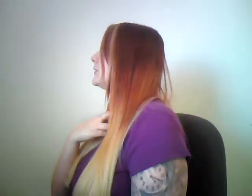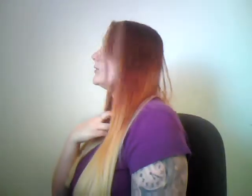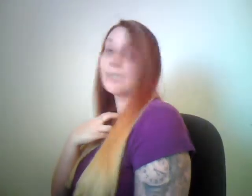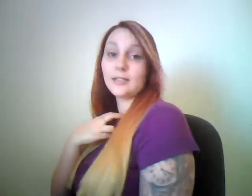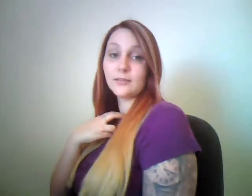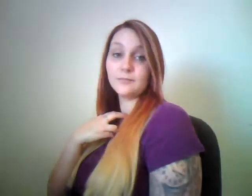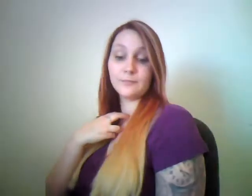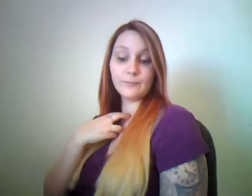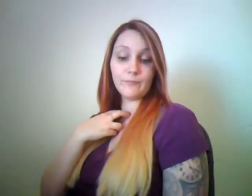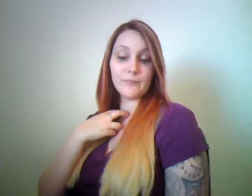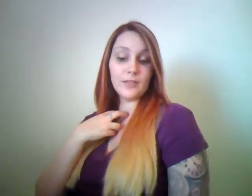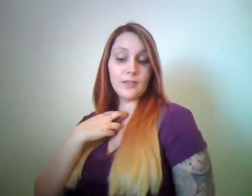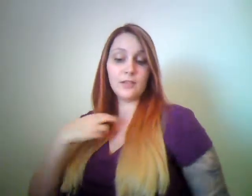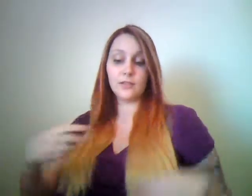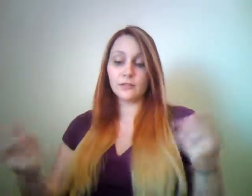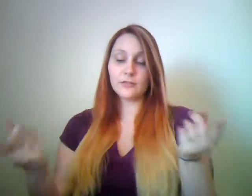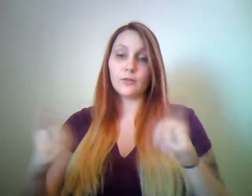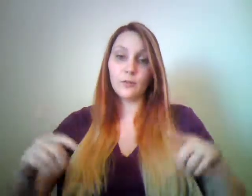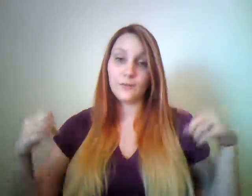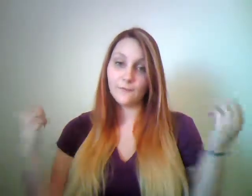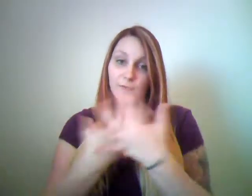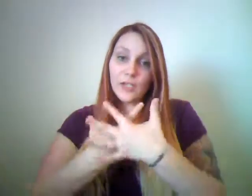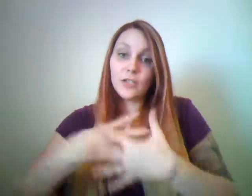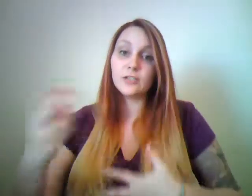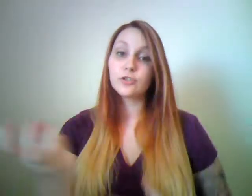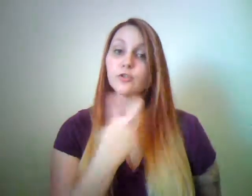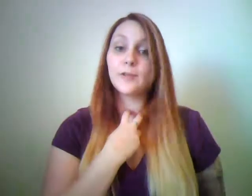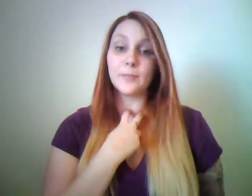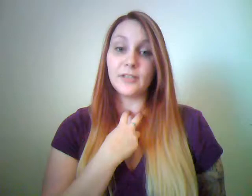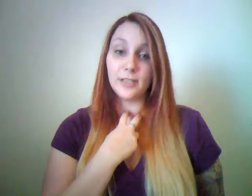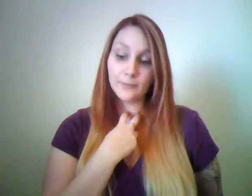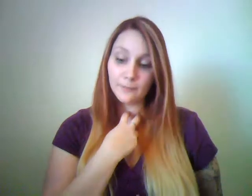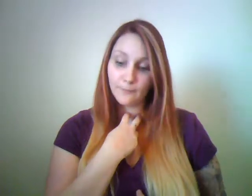Stuck. So when fear is crippling,